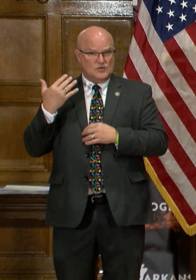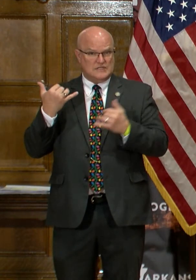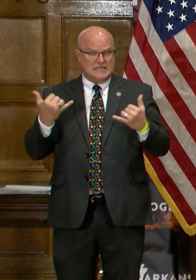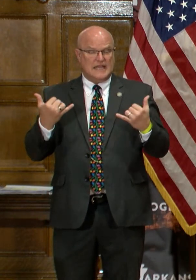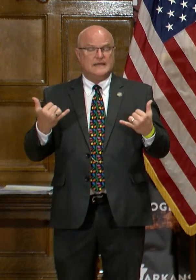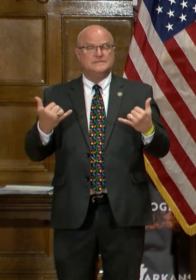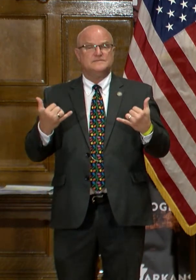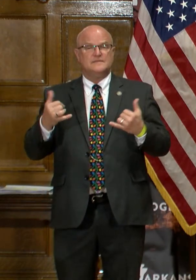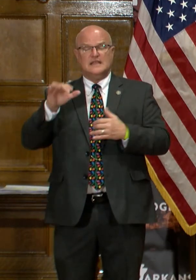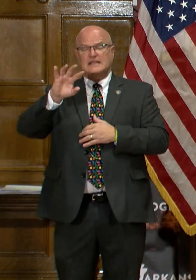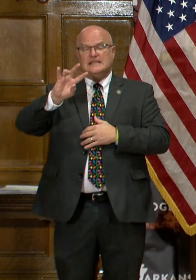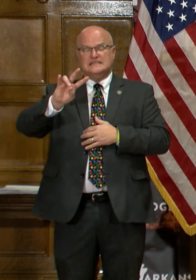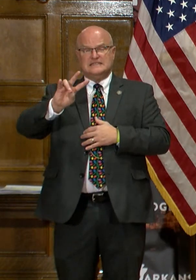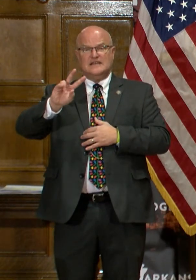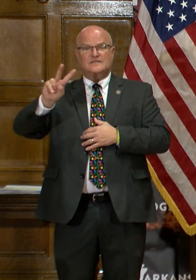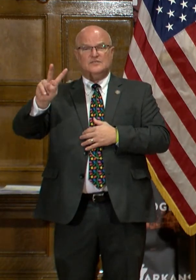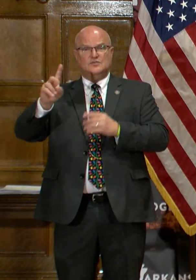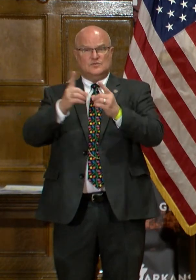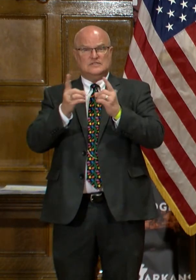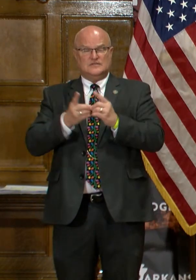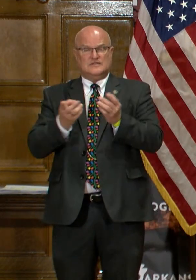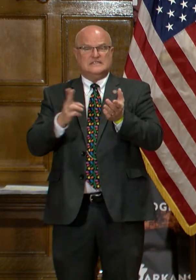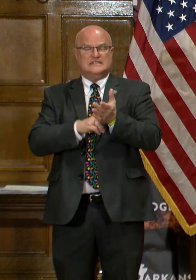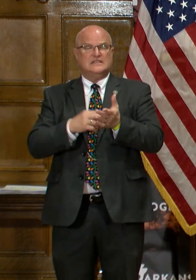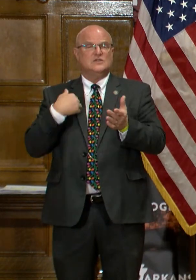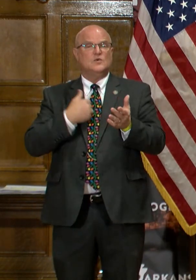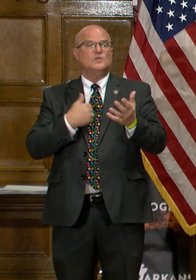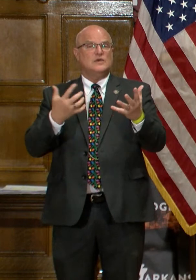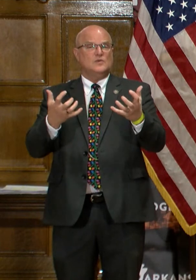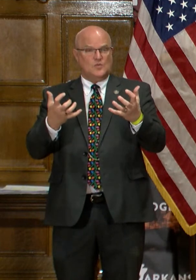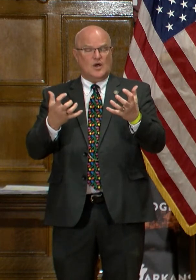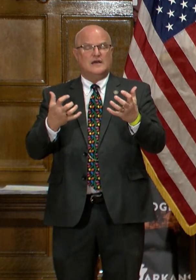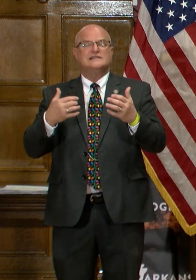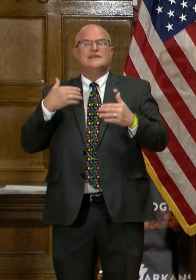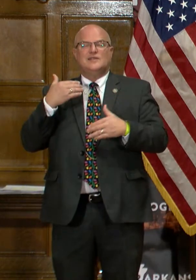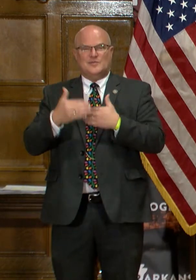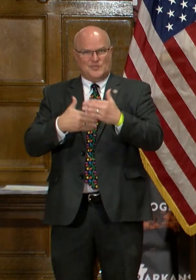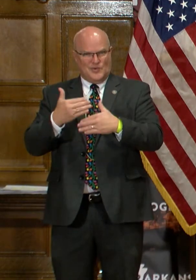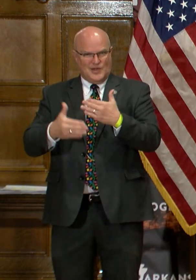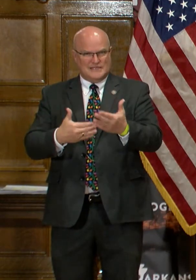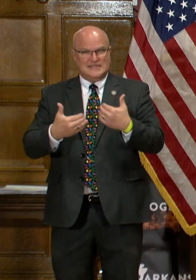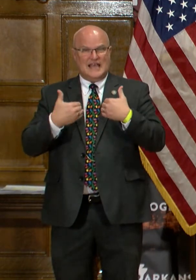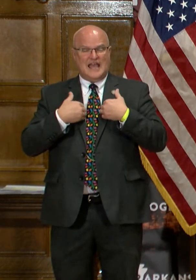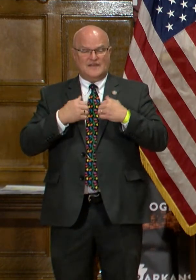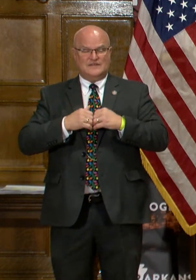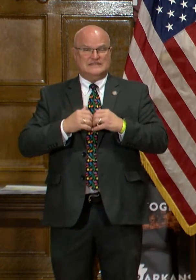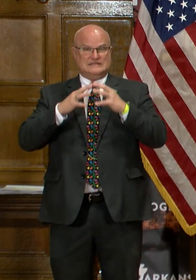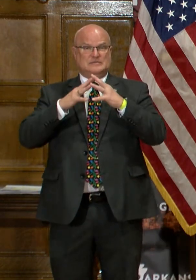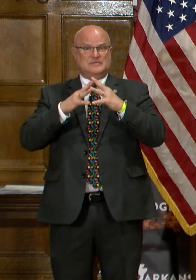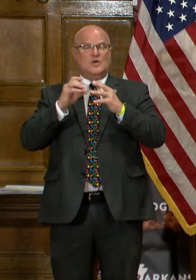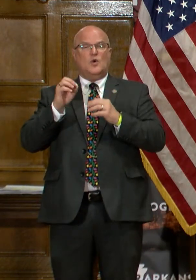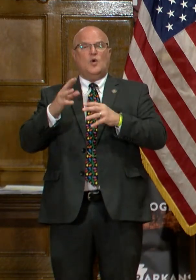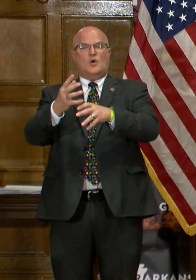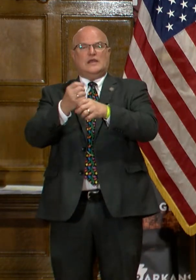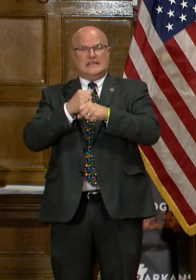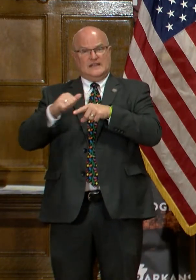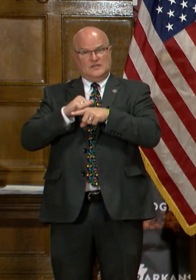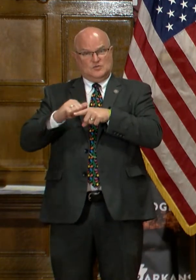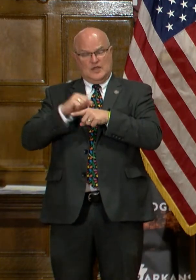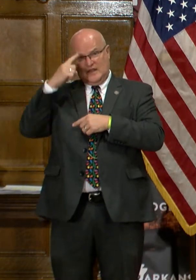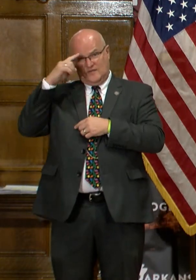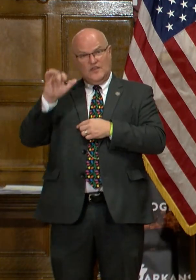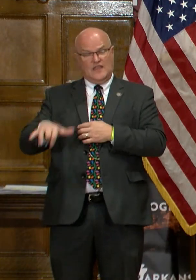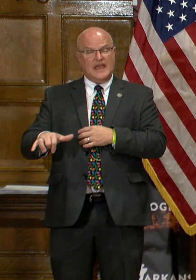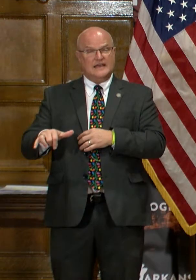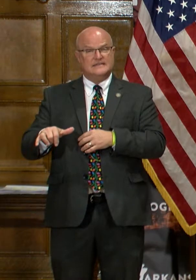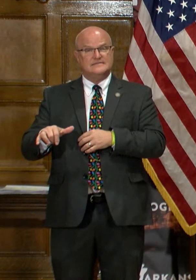today. 72 districts have signed up for this, and they are in the process of either having implemented that or getting the training for